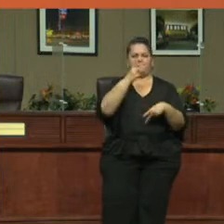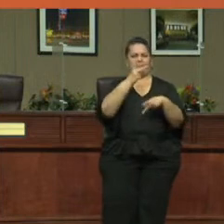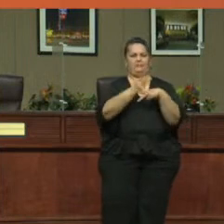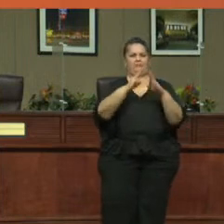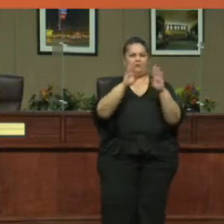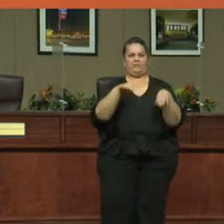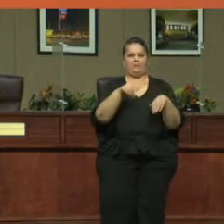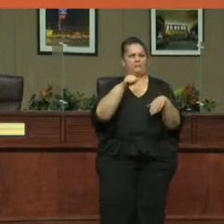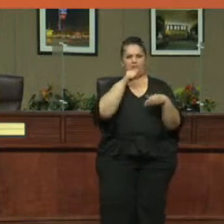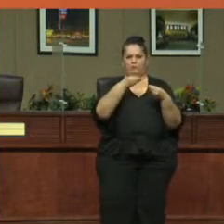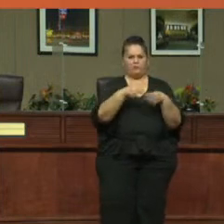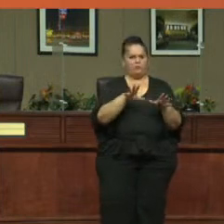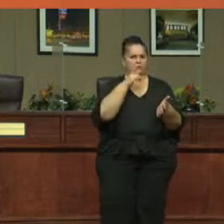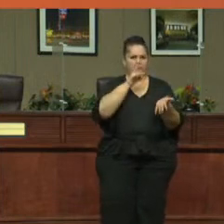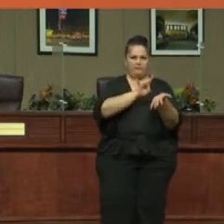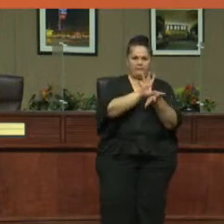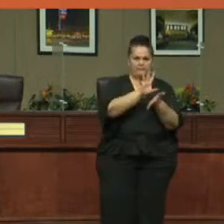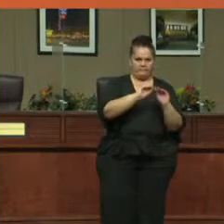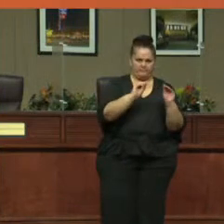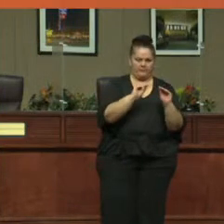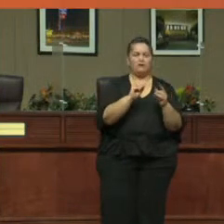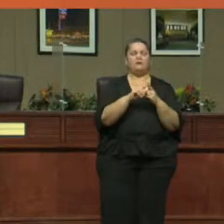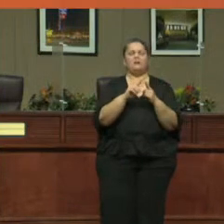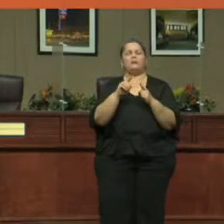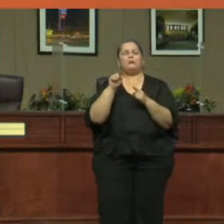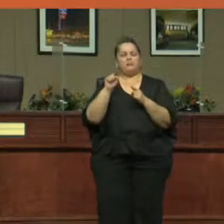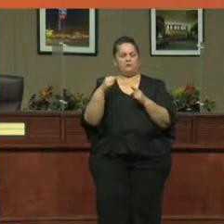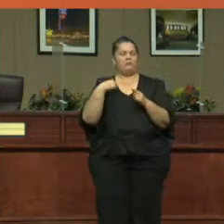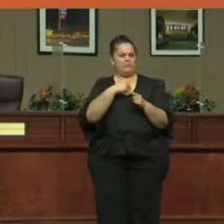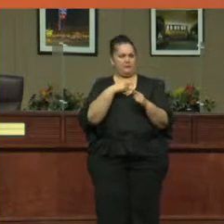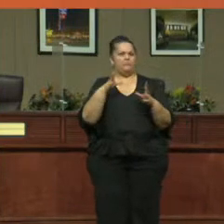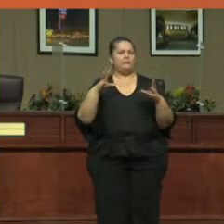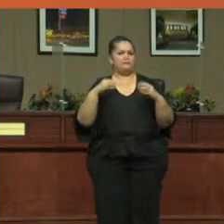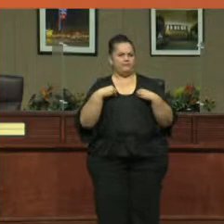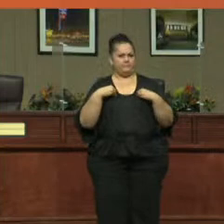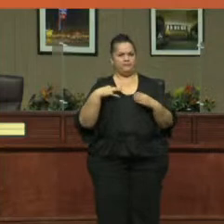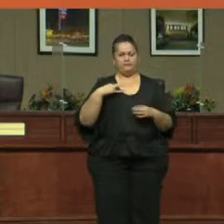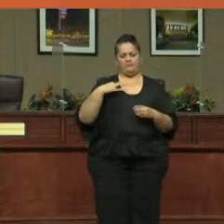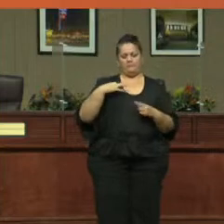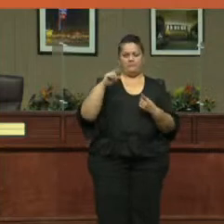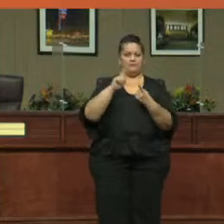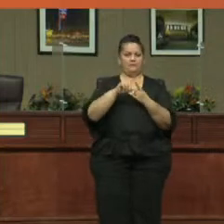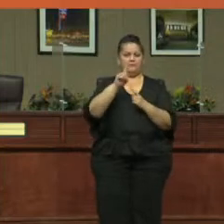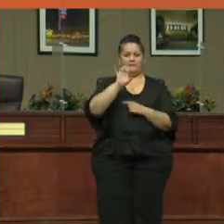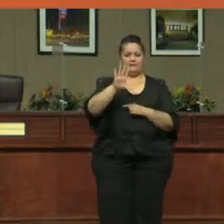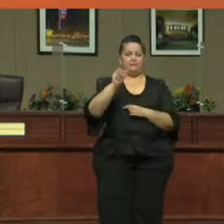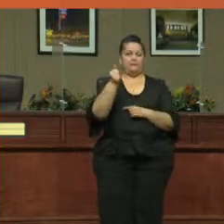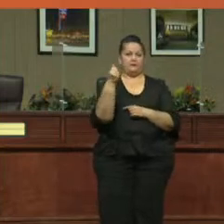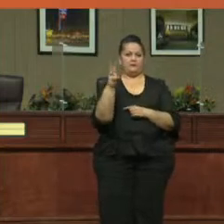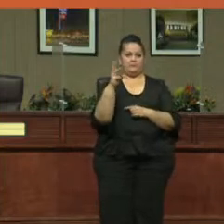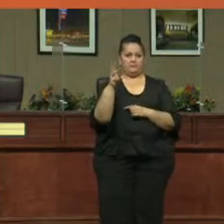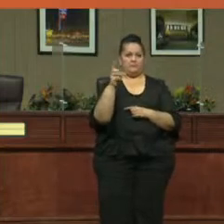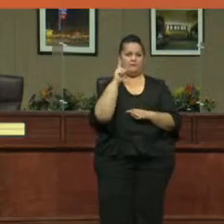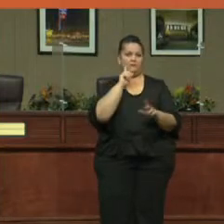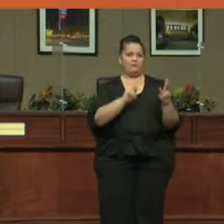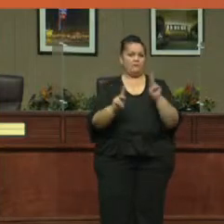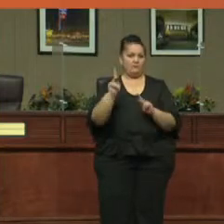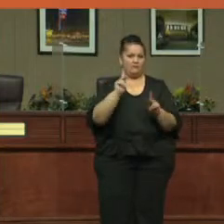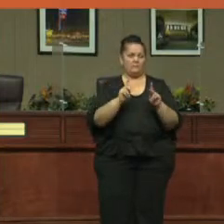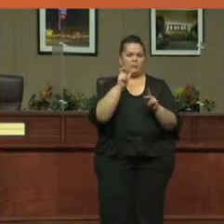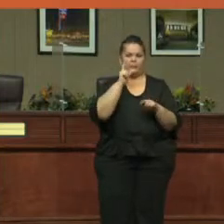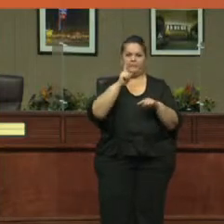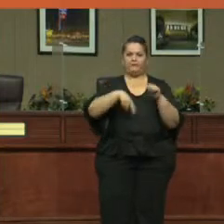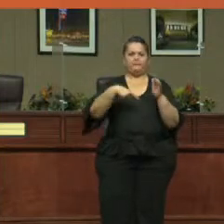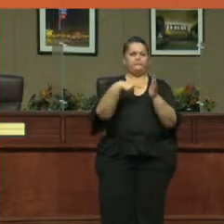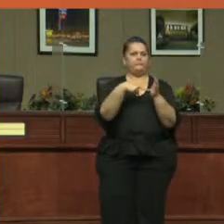will continue to accept applications through December the 16th for individuals who